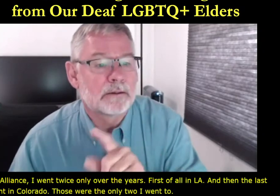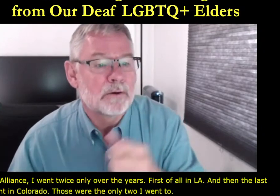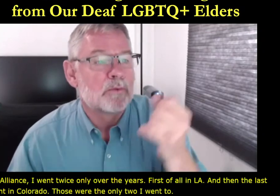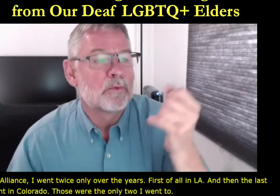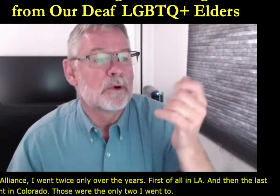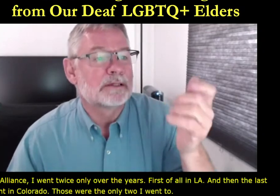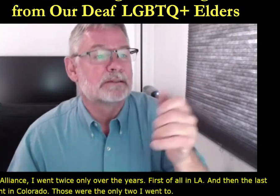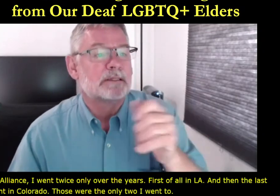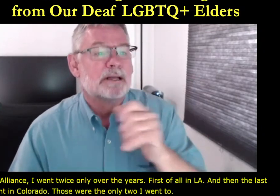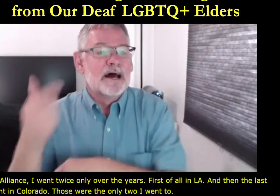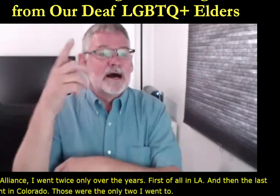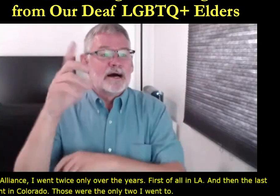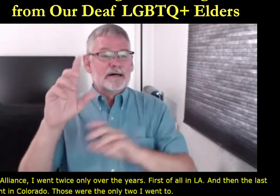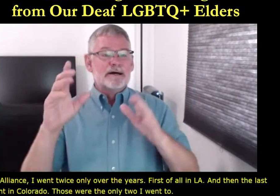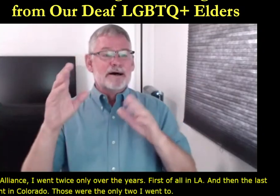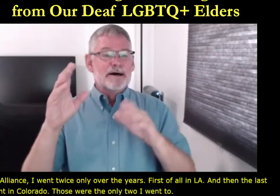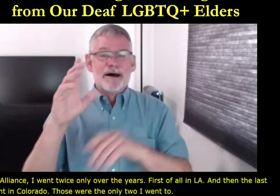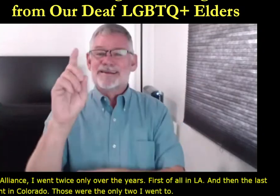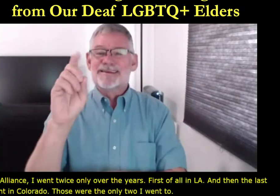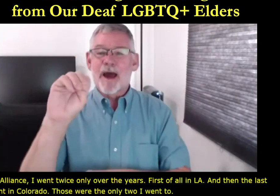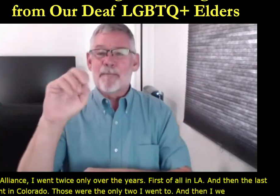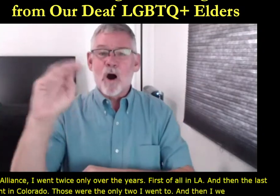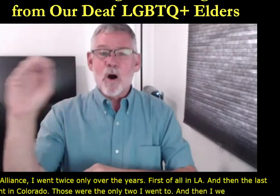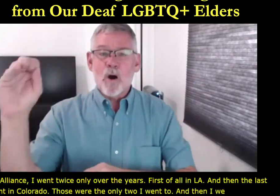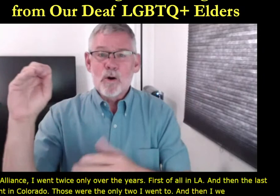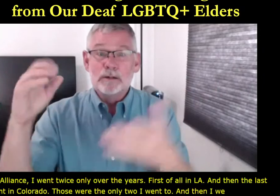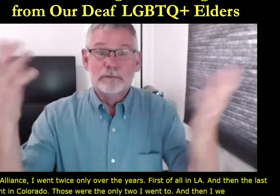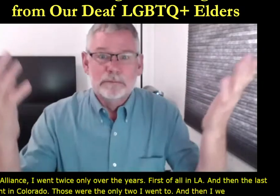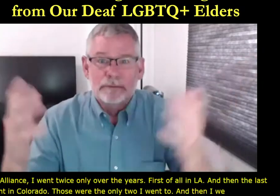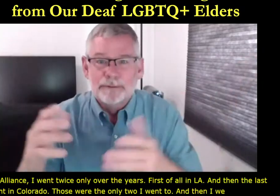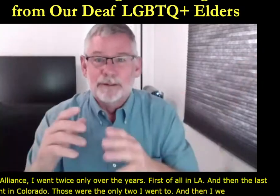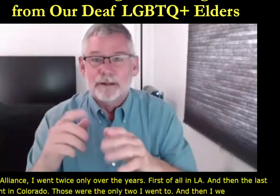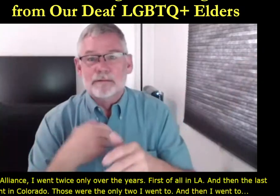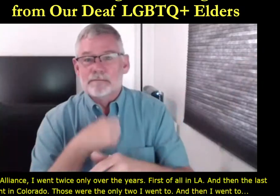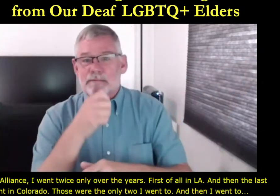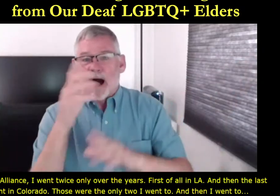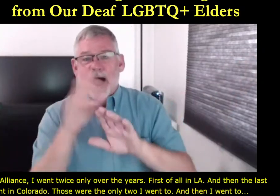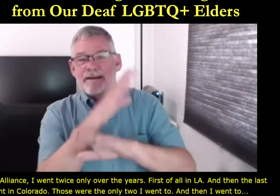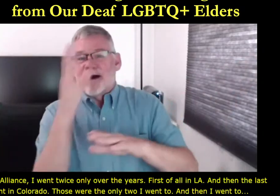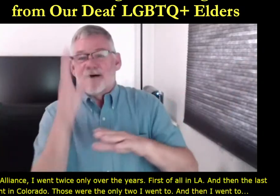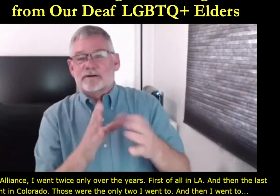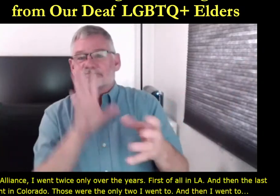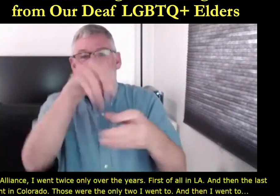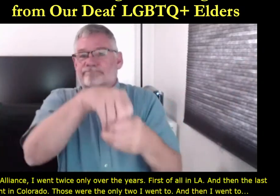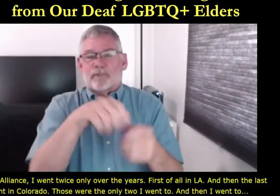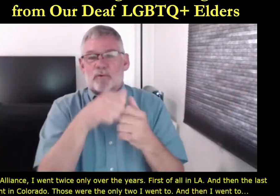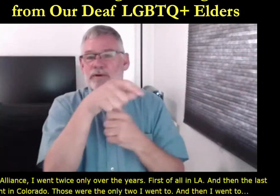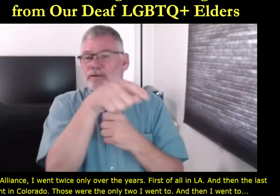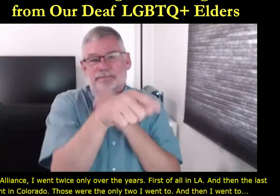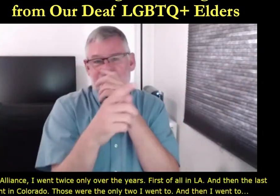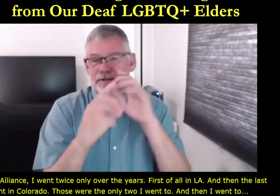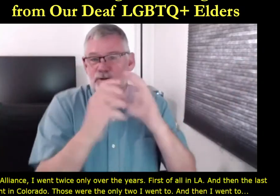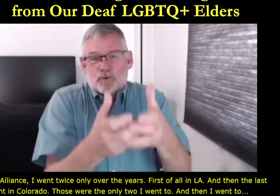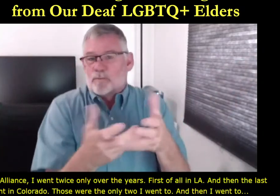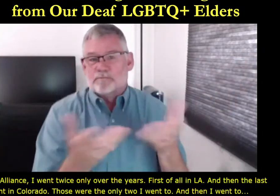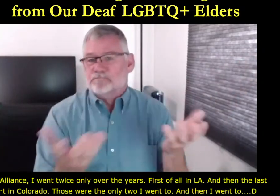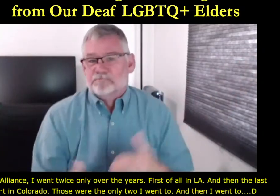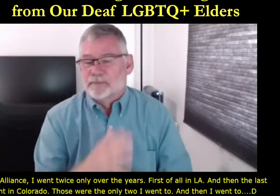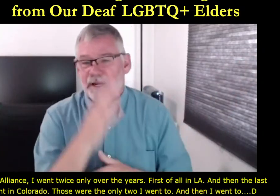to what's the acronym oh dm dqmo you know i've never been um